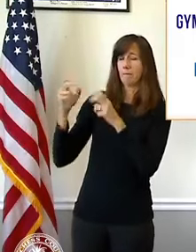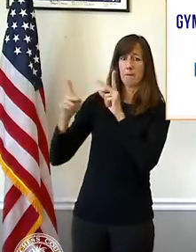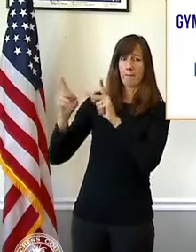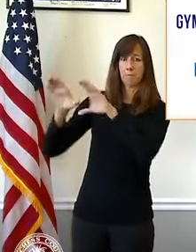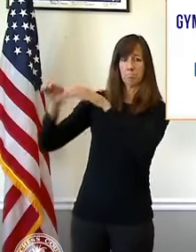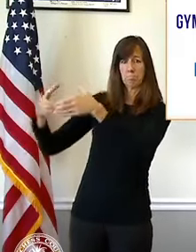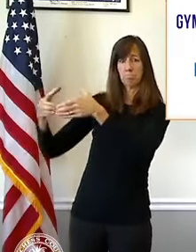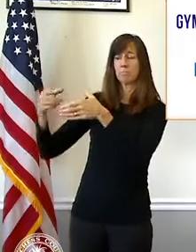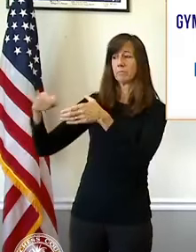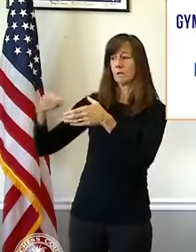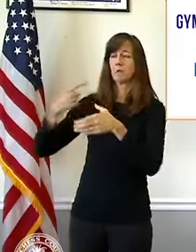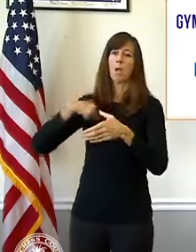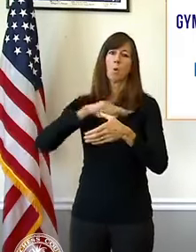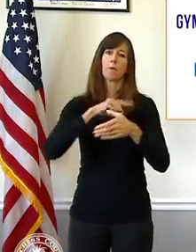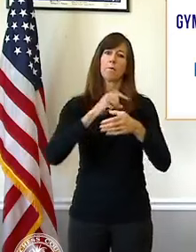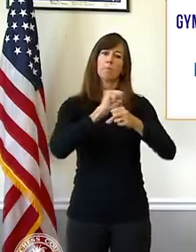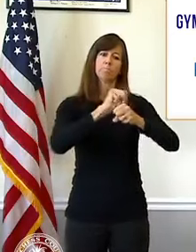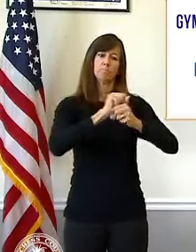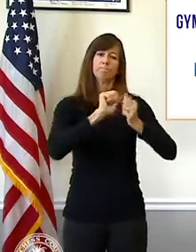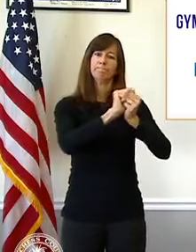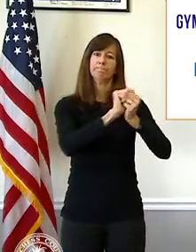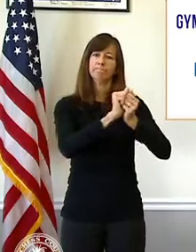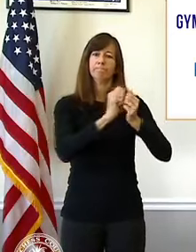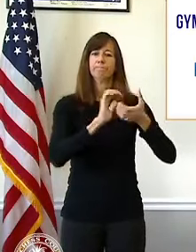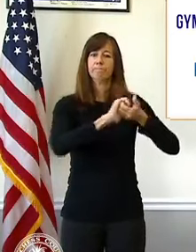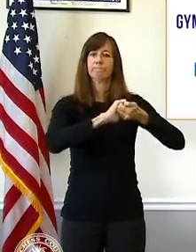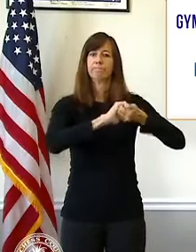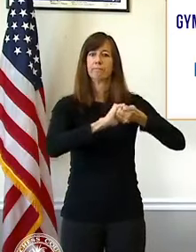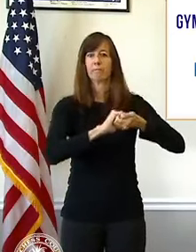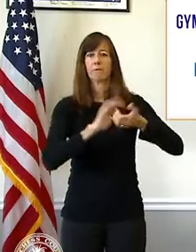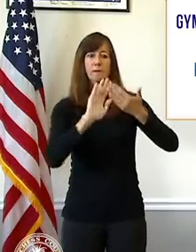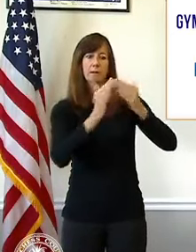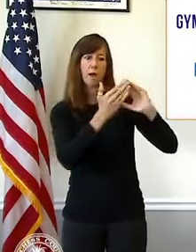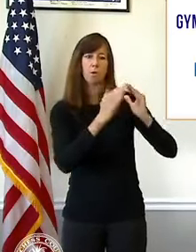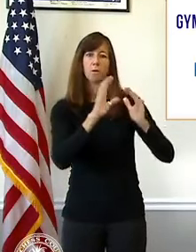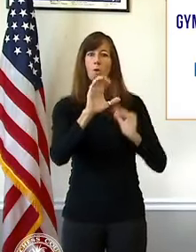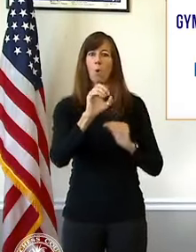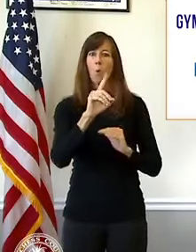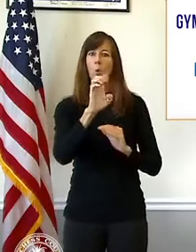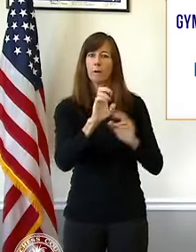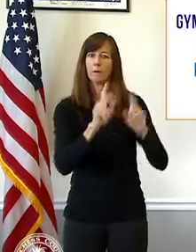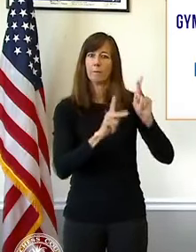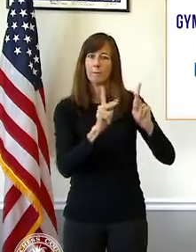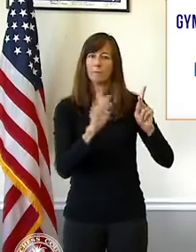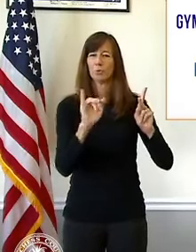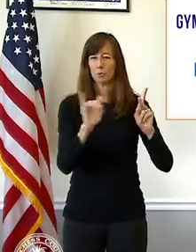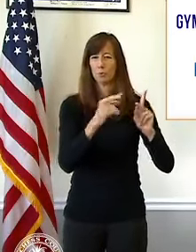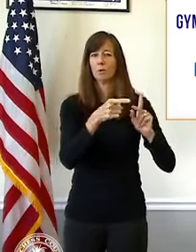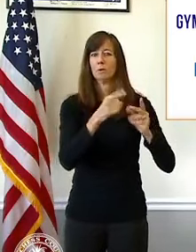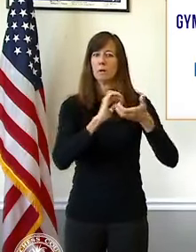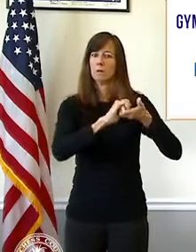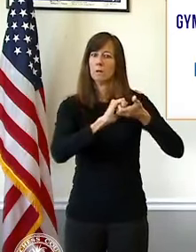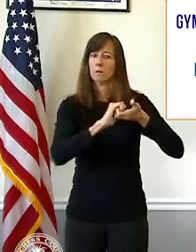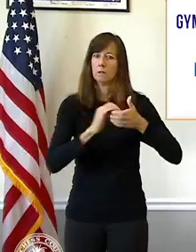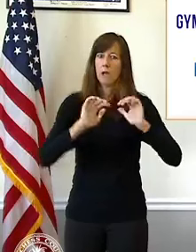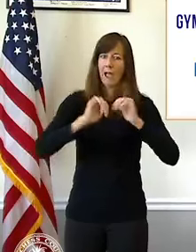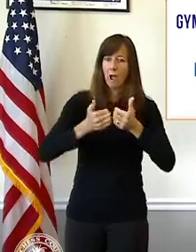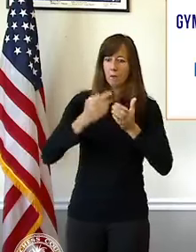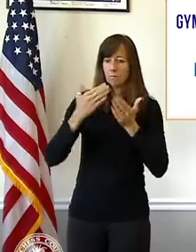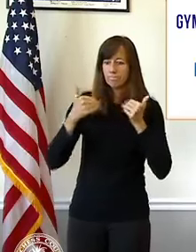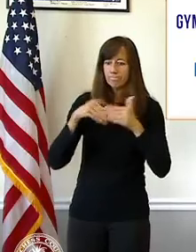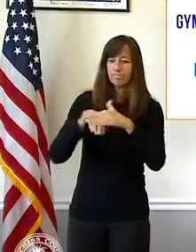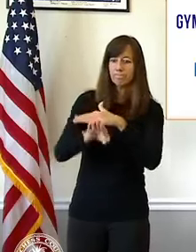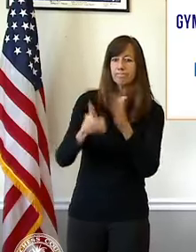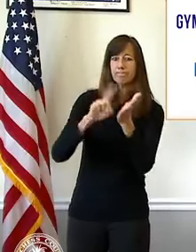municipalities, building and code inspectors, to be sure we're on top of that. So gyms can reopen and proceed. If you have a question, write it in the